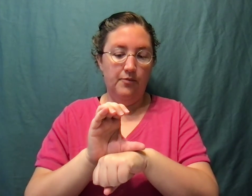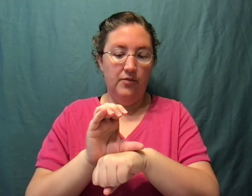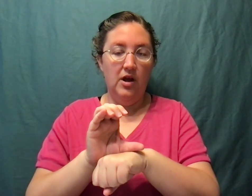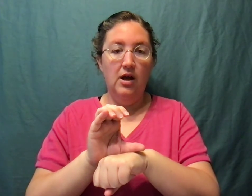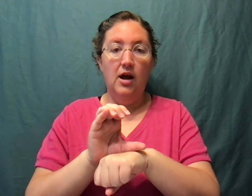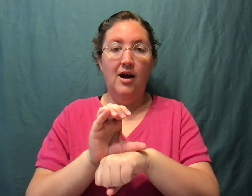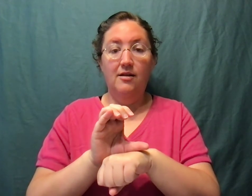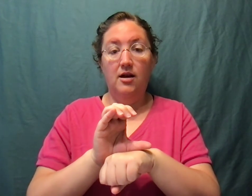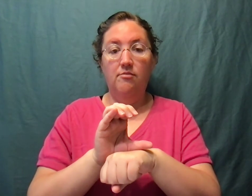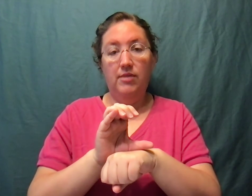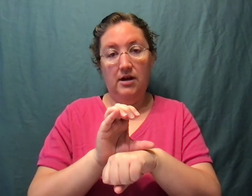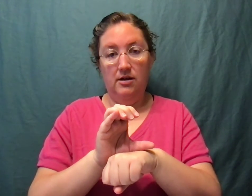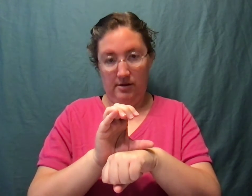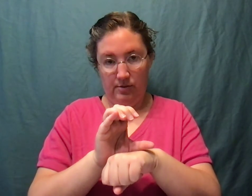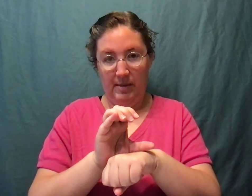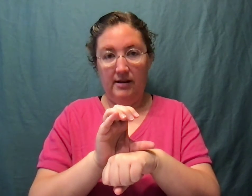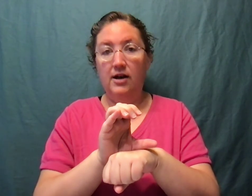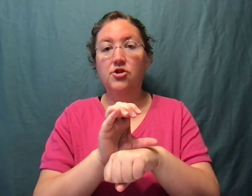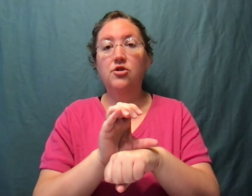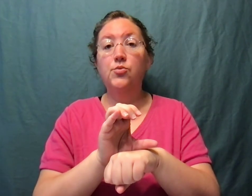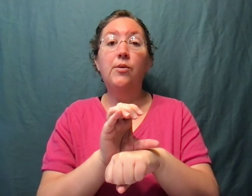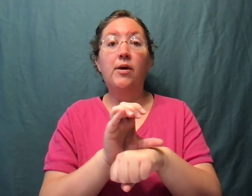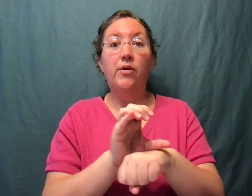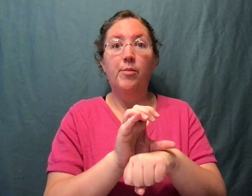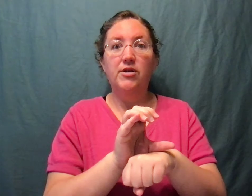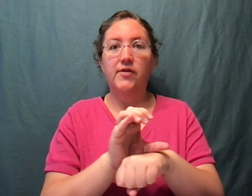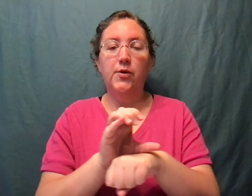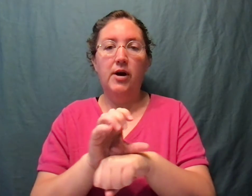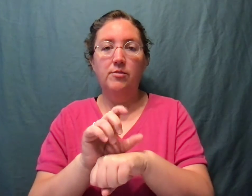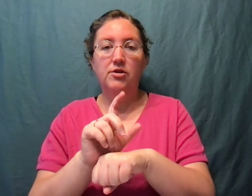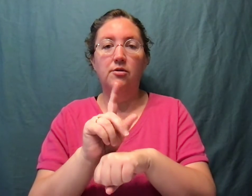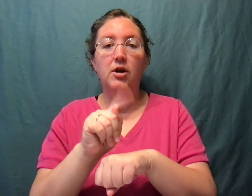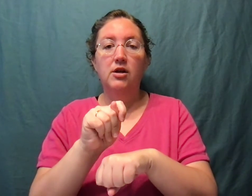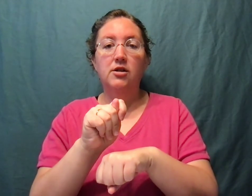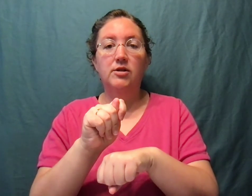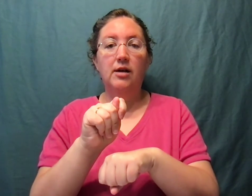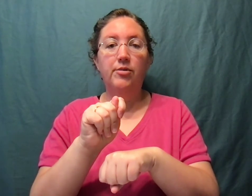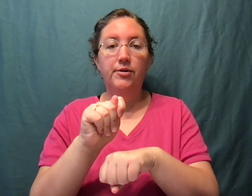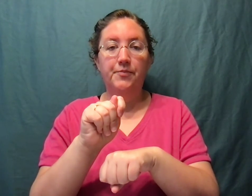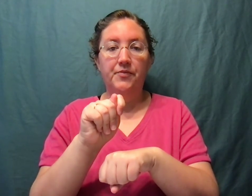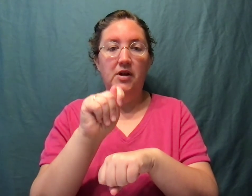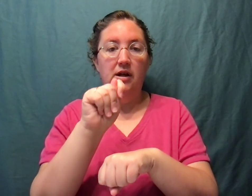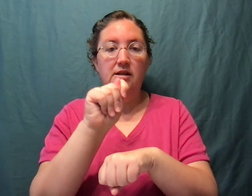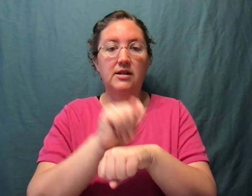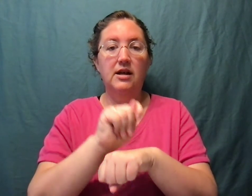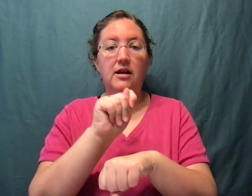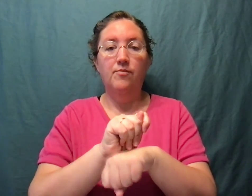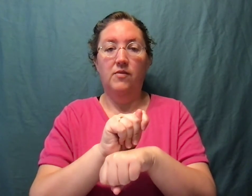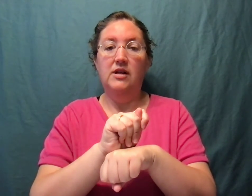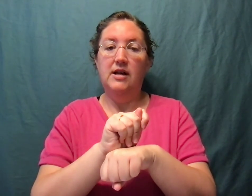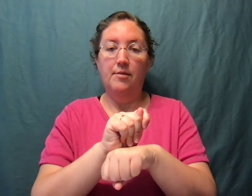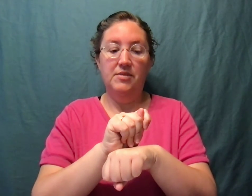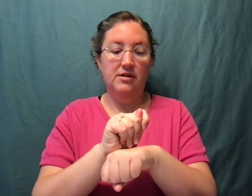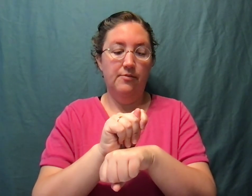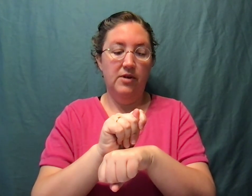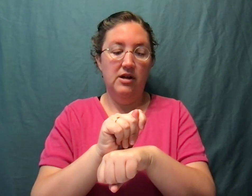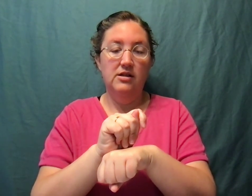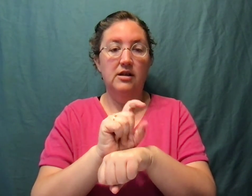And then because we made that church, we went with a bunch of other names too. So temple, is a T that taps.